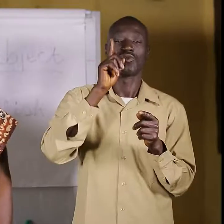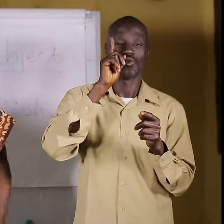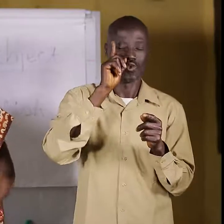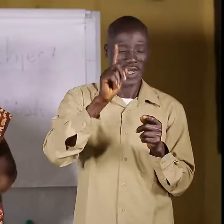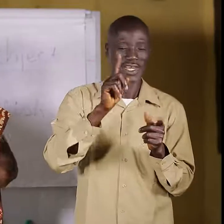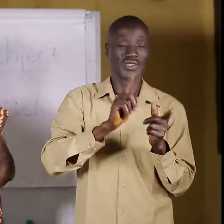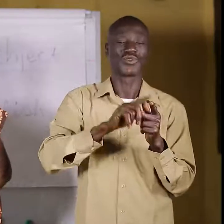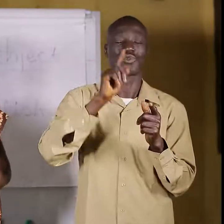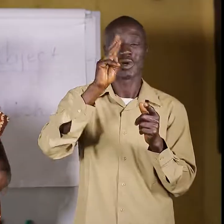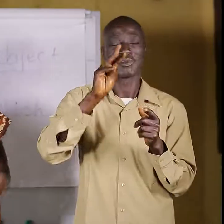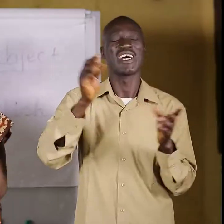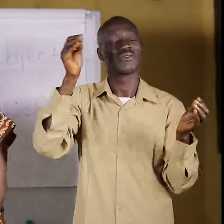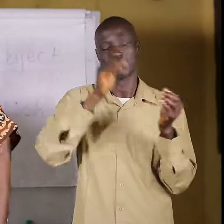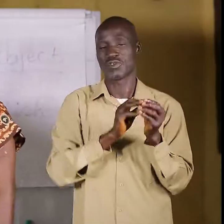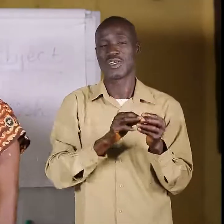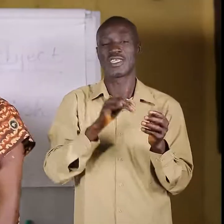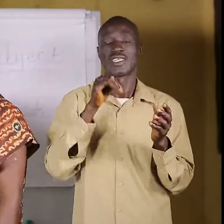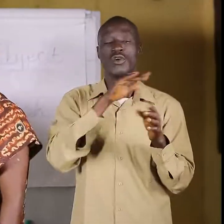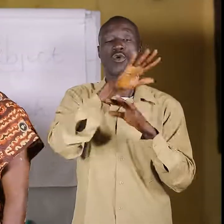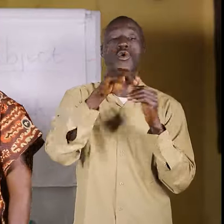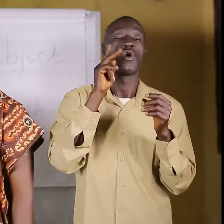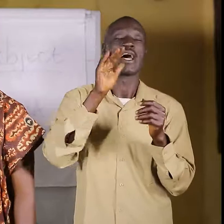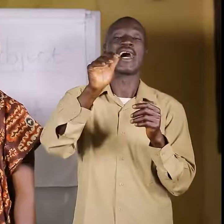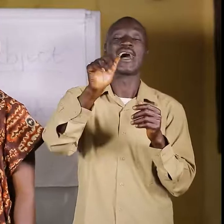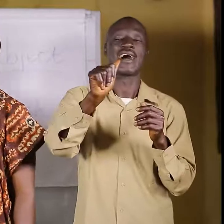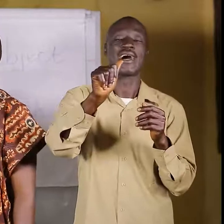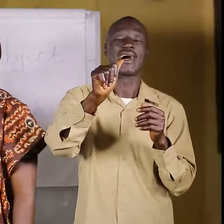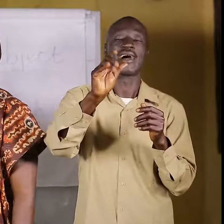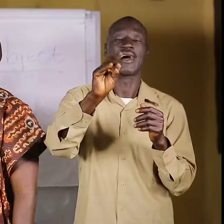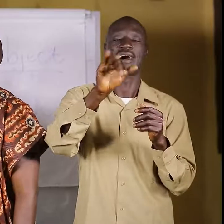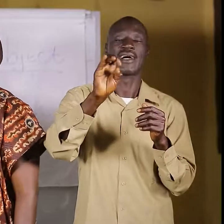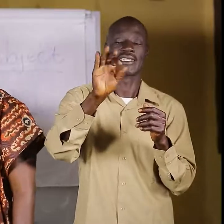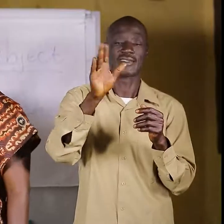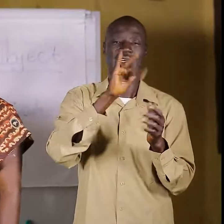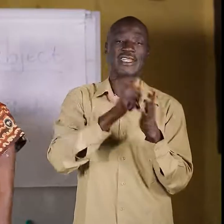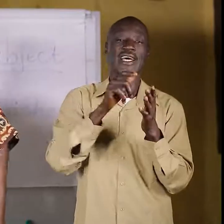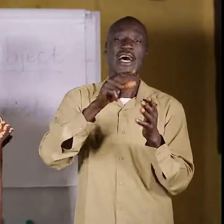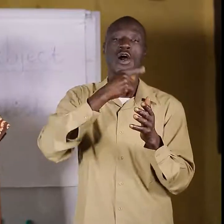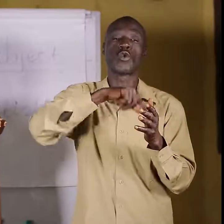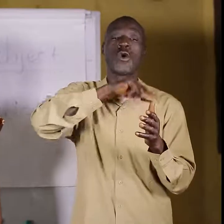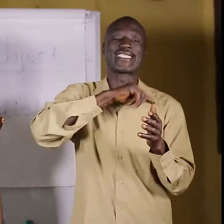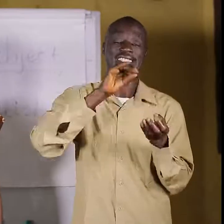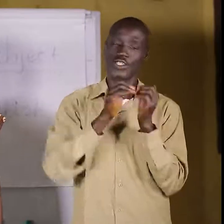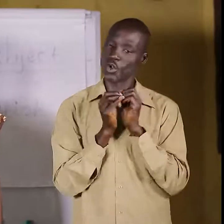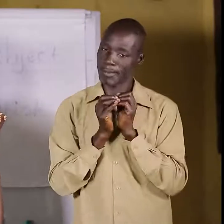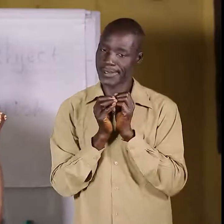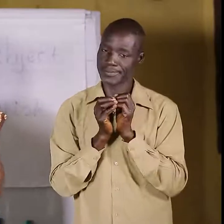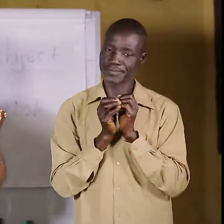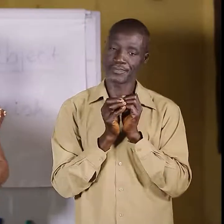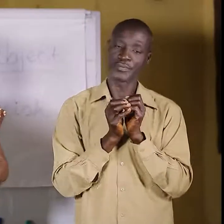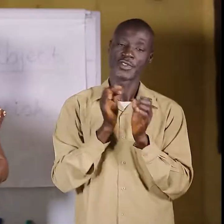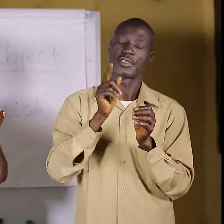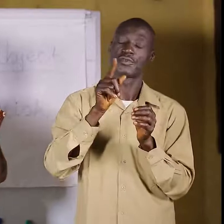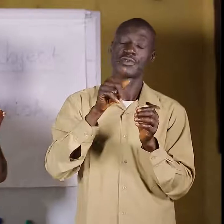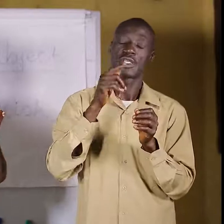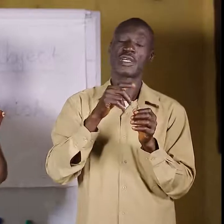trillion and more, you are only using quantity. So when you say I have 3 cars, the